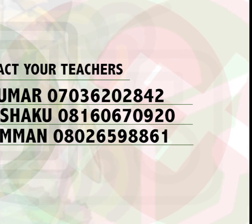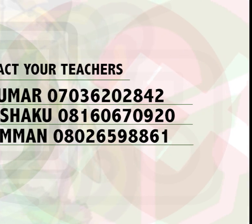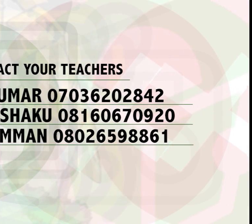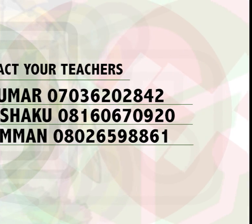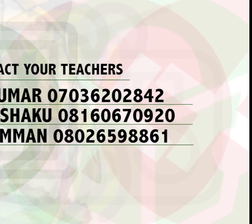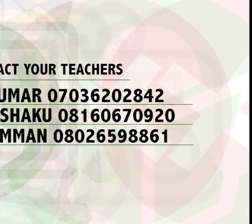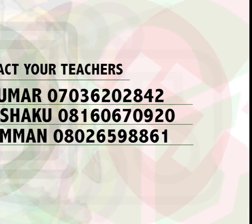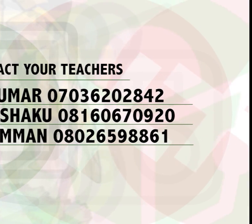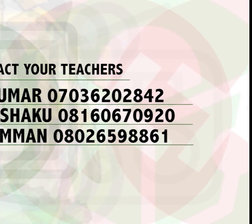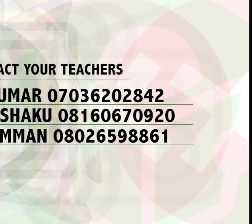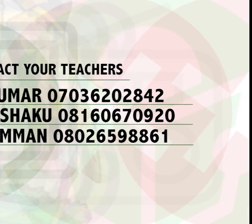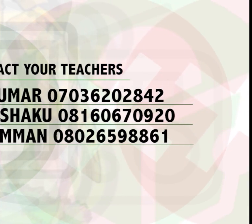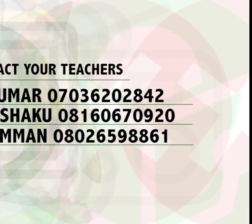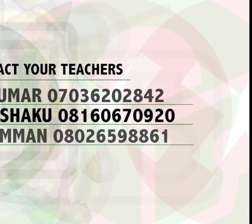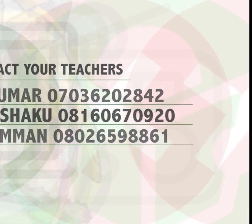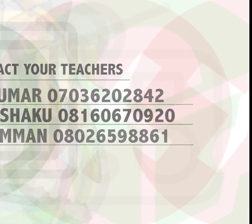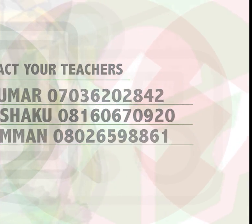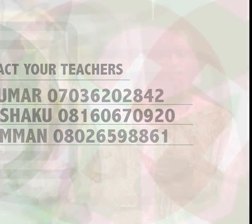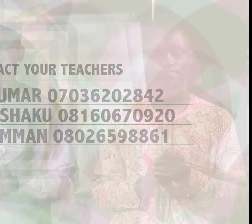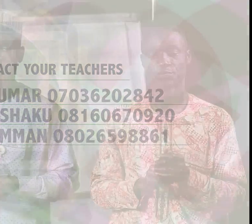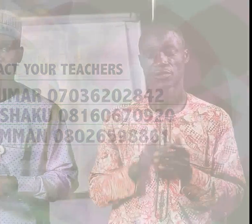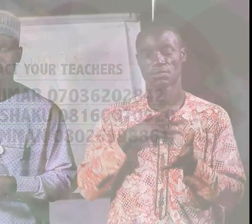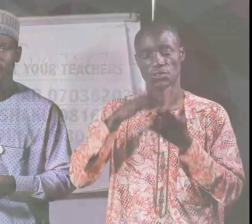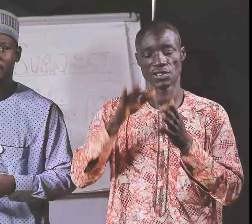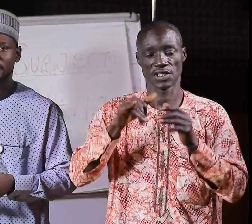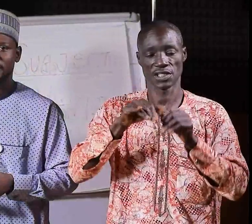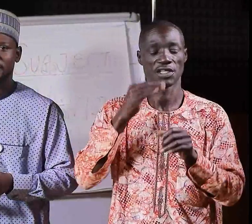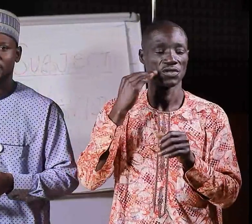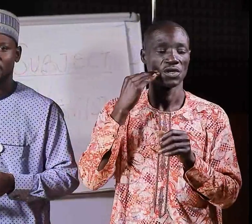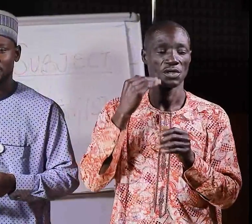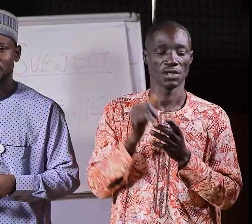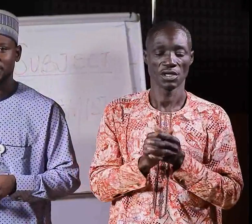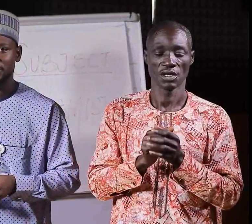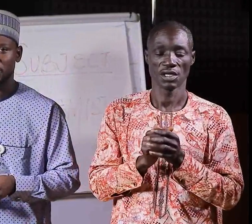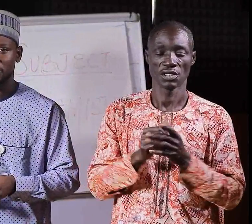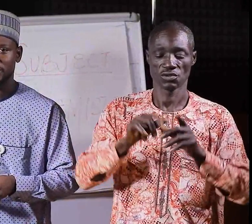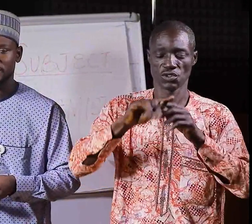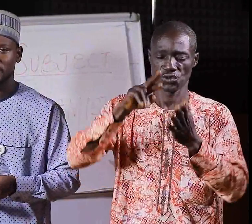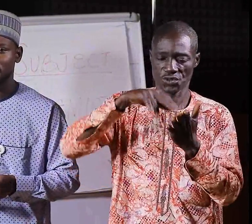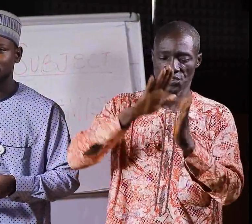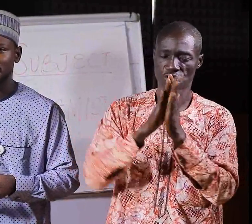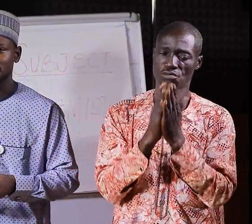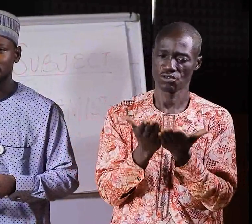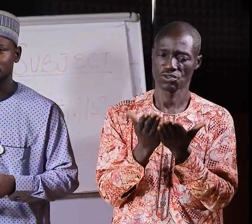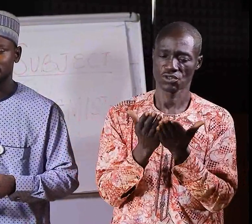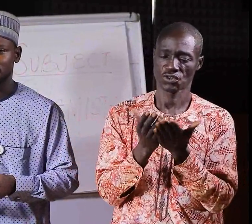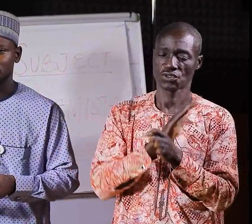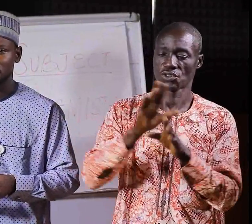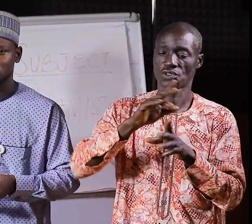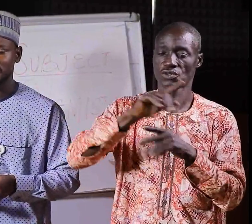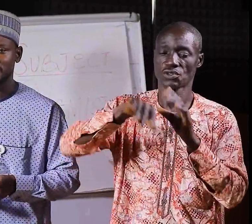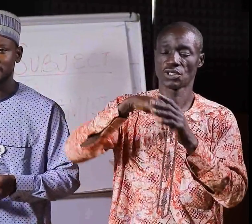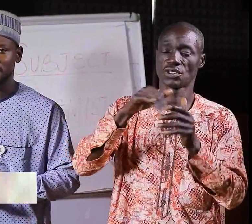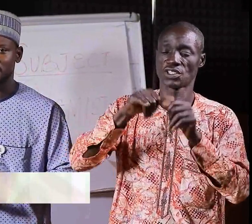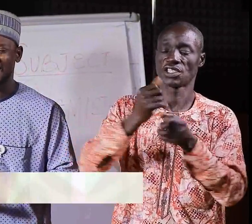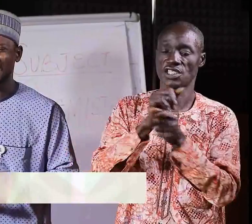59 8861. My students, continue reading your books. COVID-19 is real.